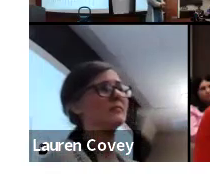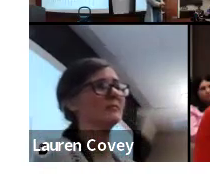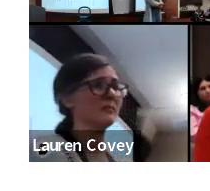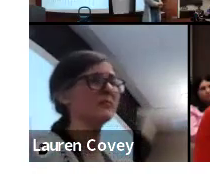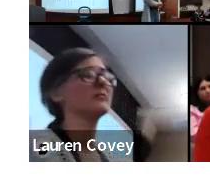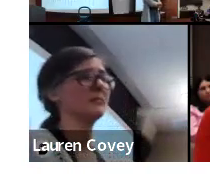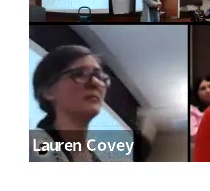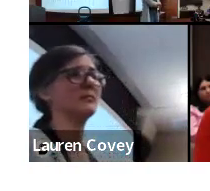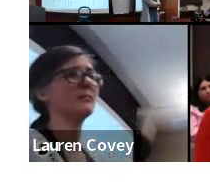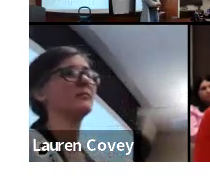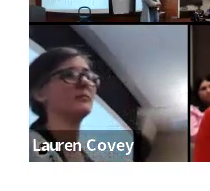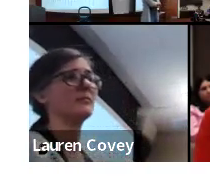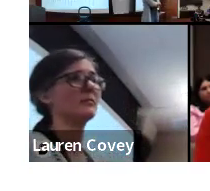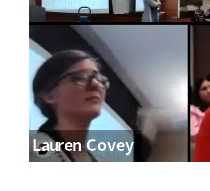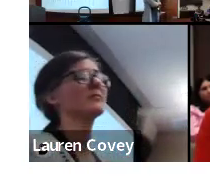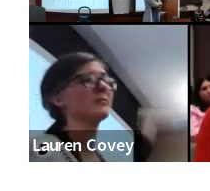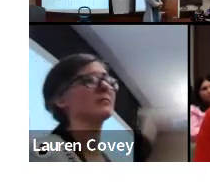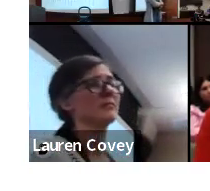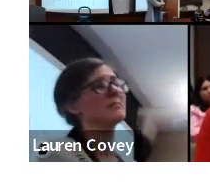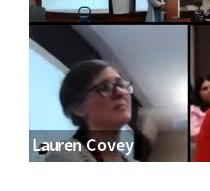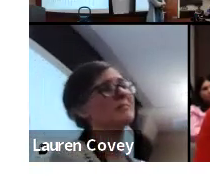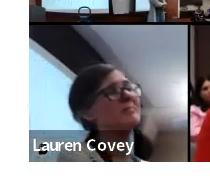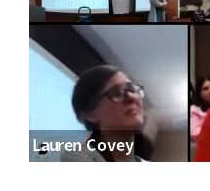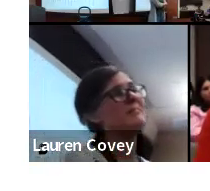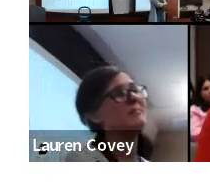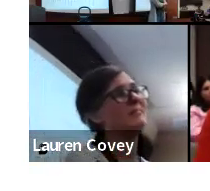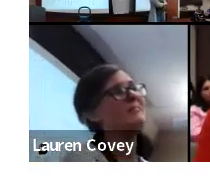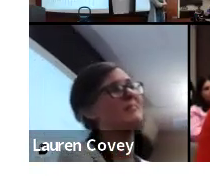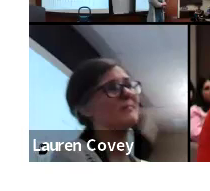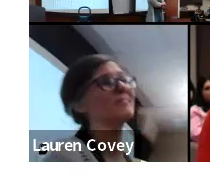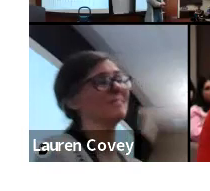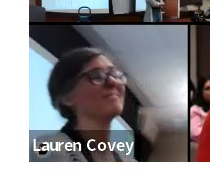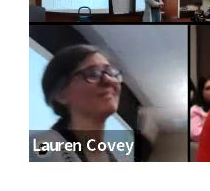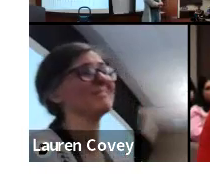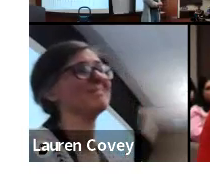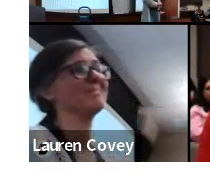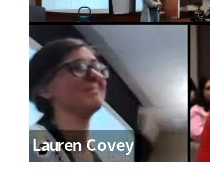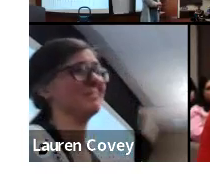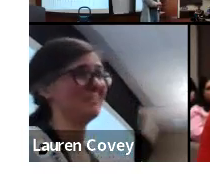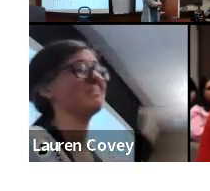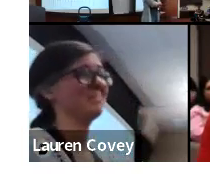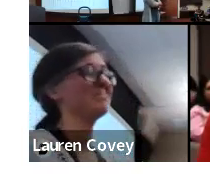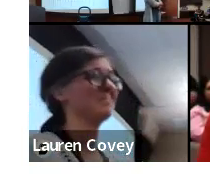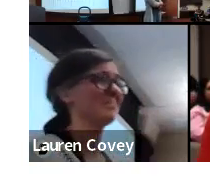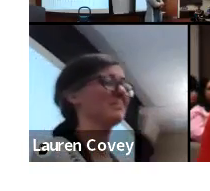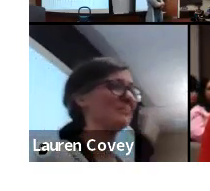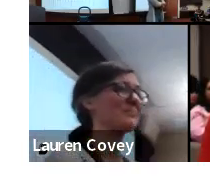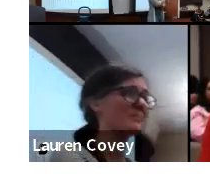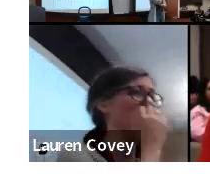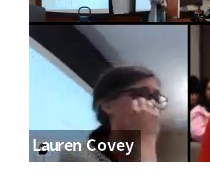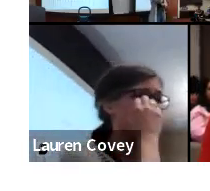learning a second language within the critical period, so the nativeness, or at least the